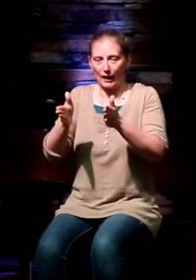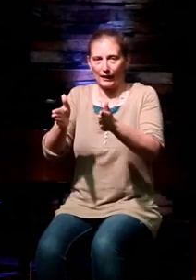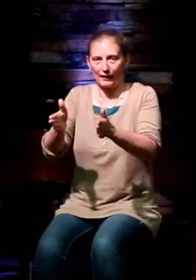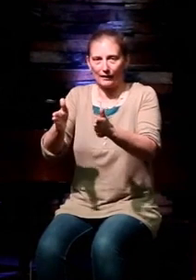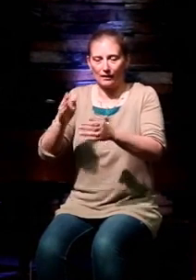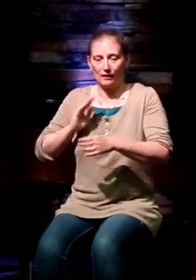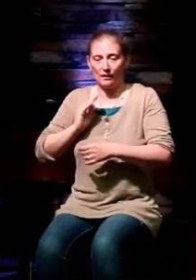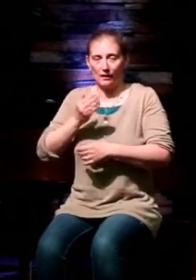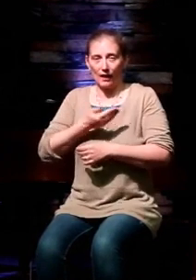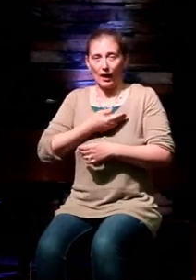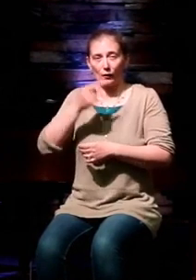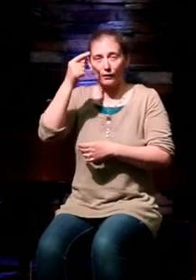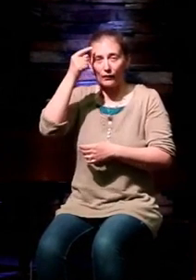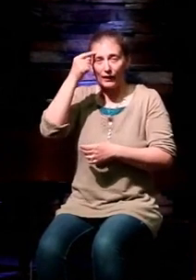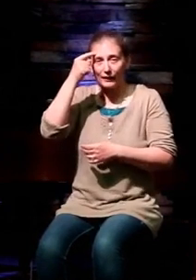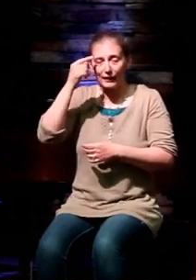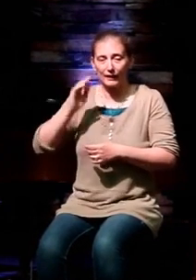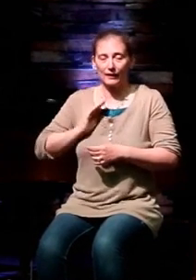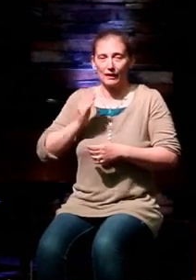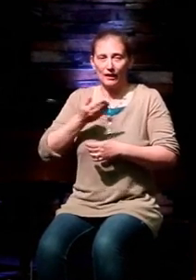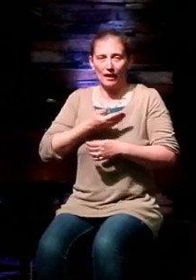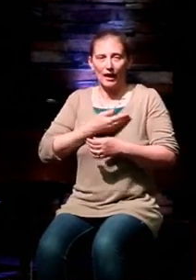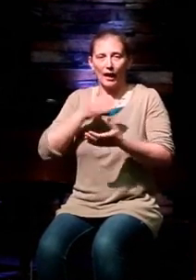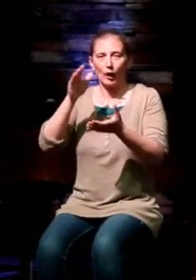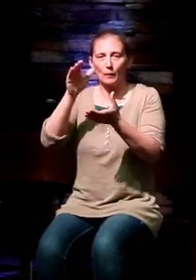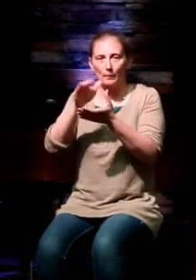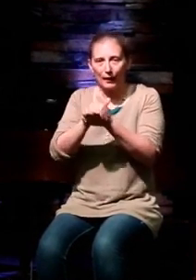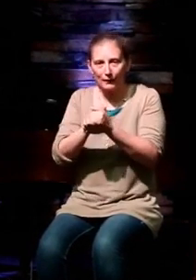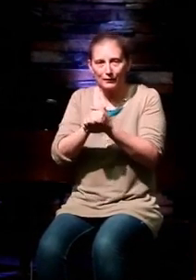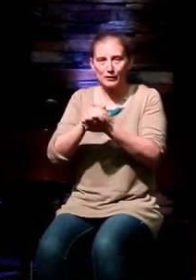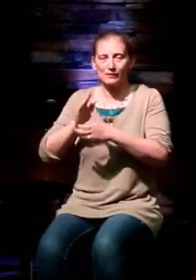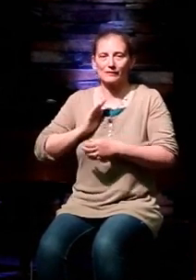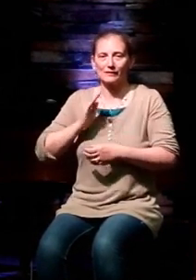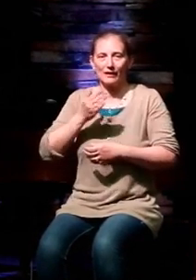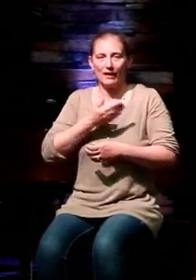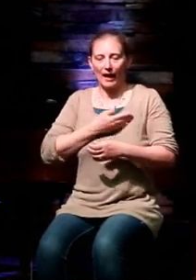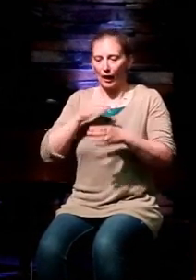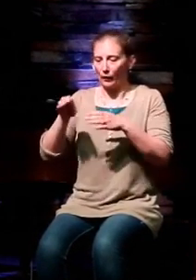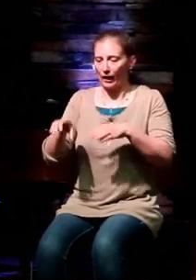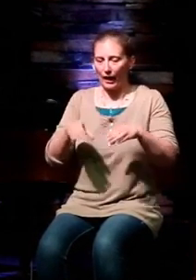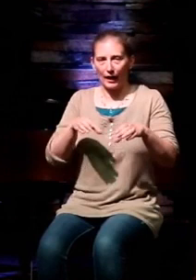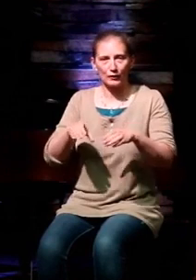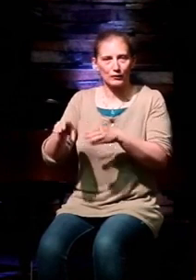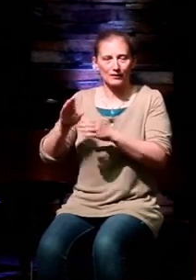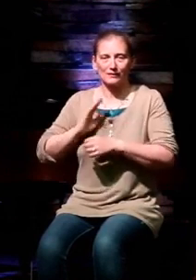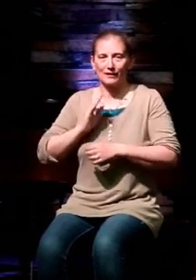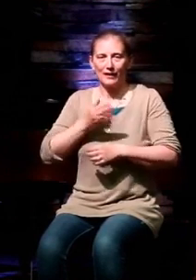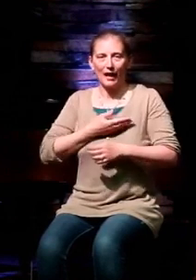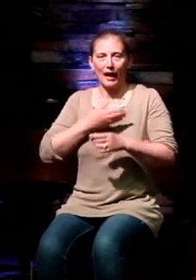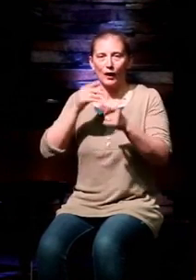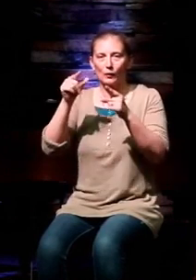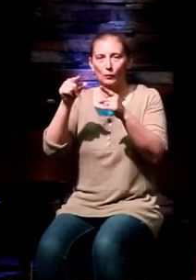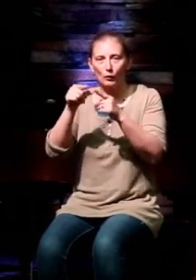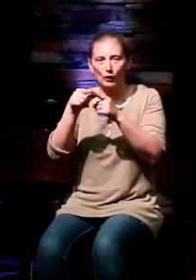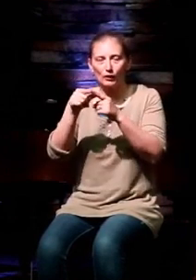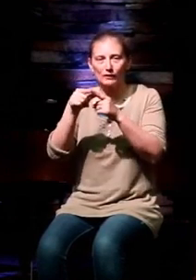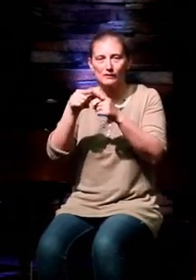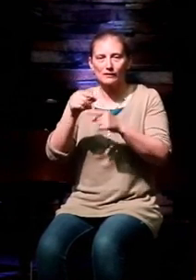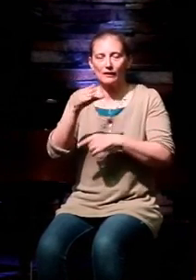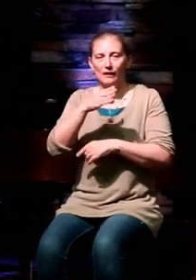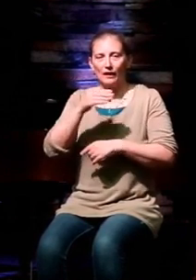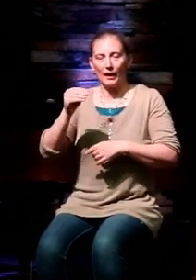keep our thinking in the lane. He wants to keep our words. He wants to keep our actions. When you break it all down, He wants to keep our